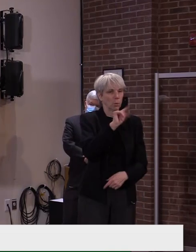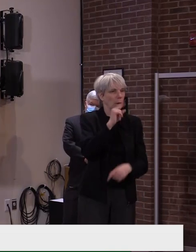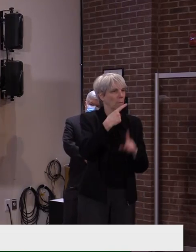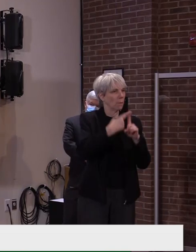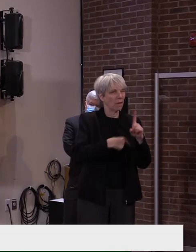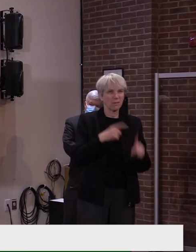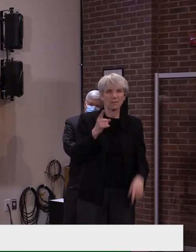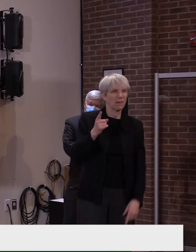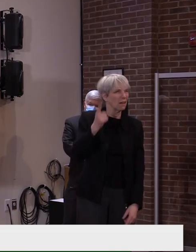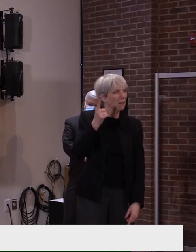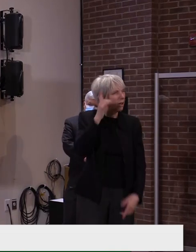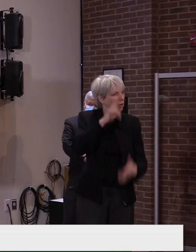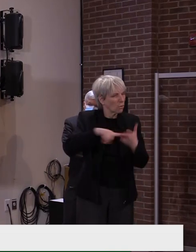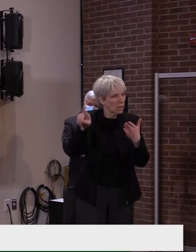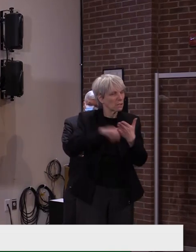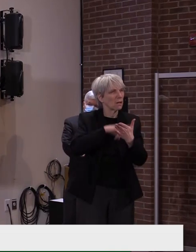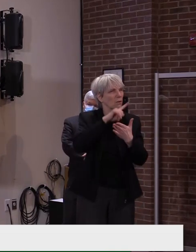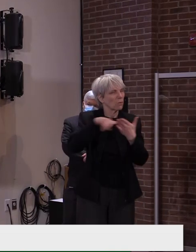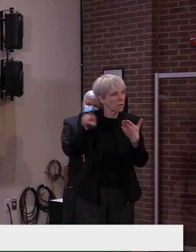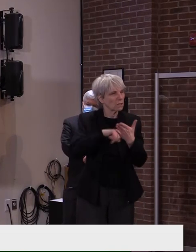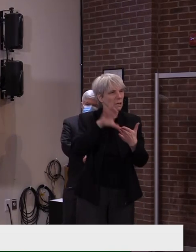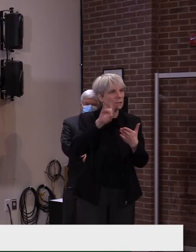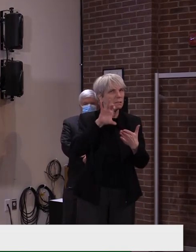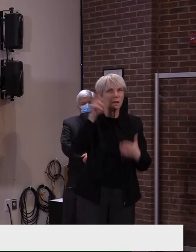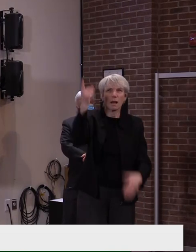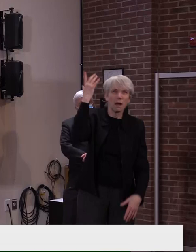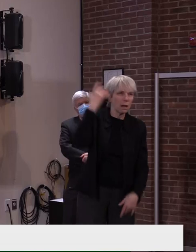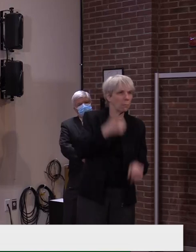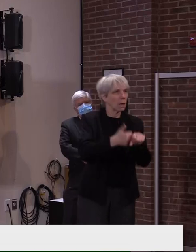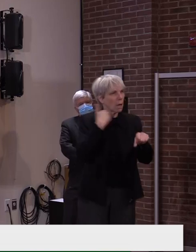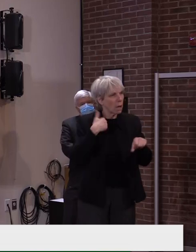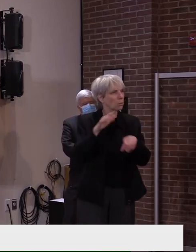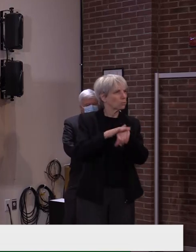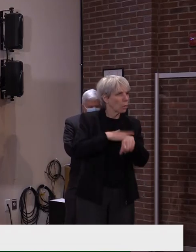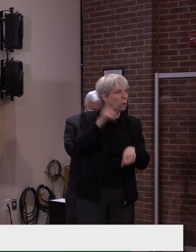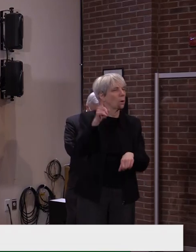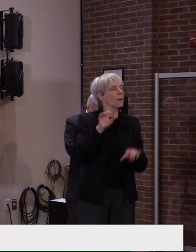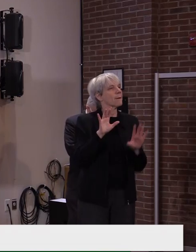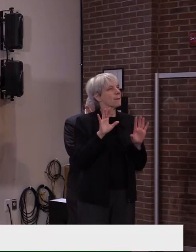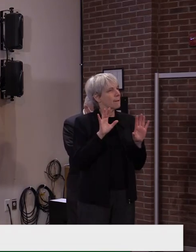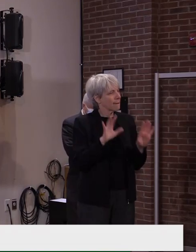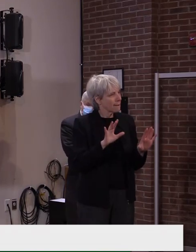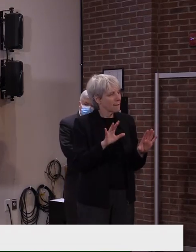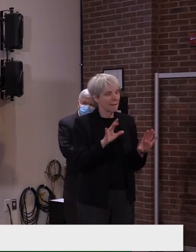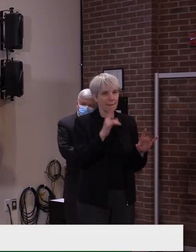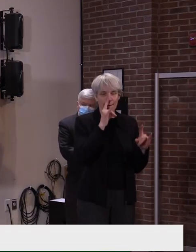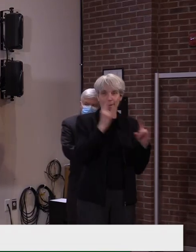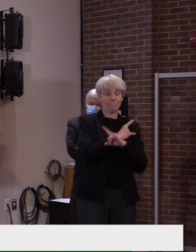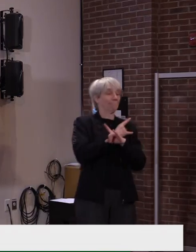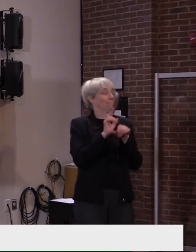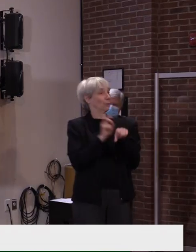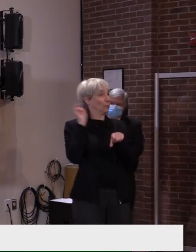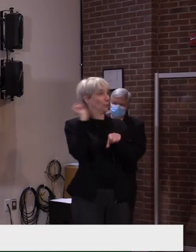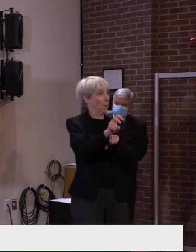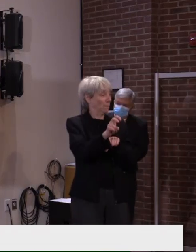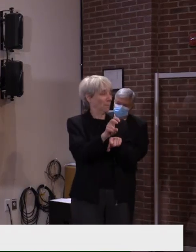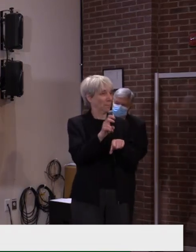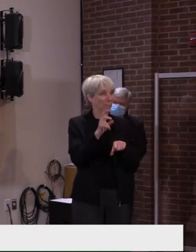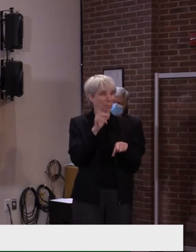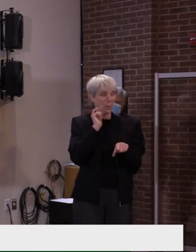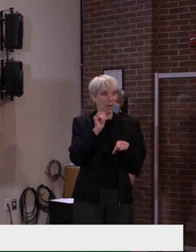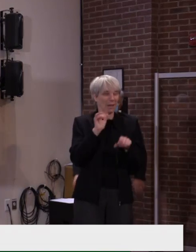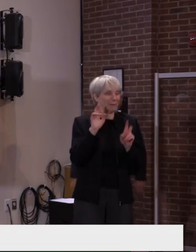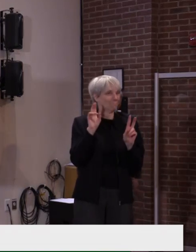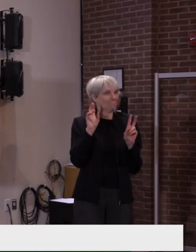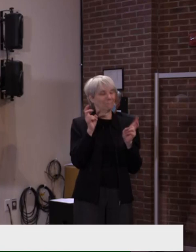been sort of their being too slow. This appeared out of nowhere, so it was very, very quick. So the